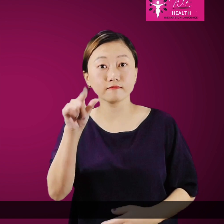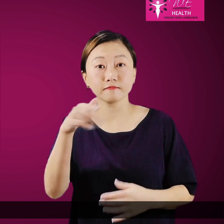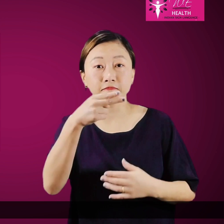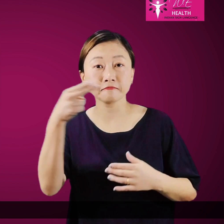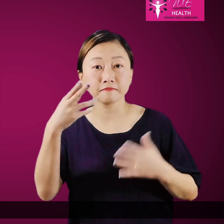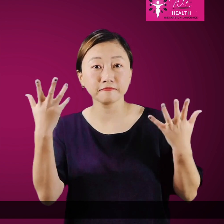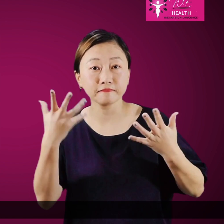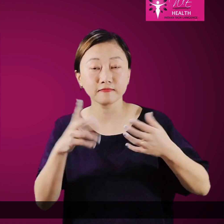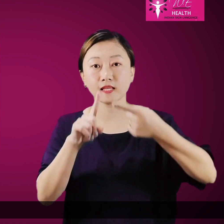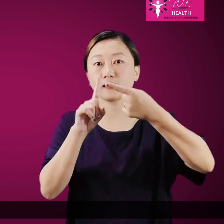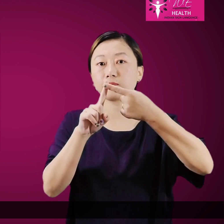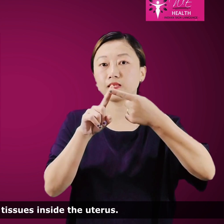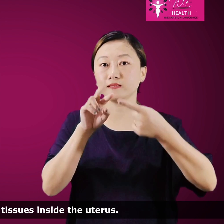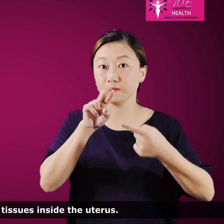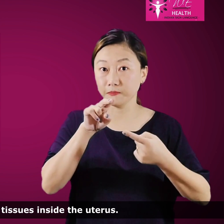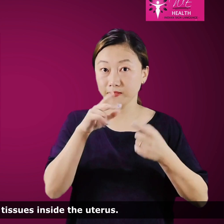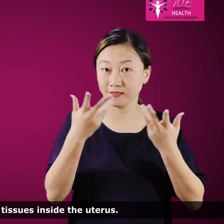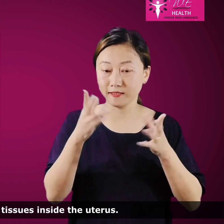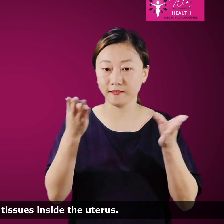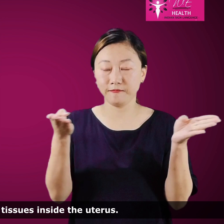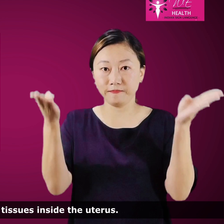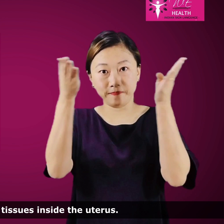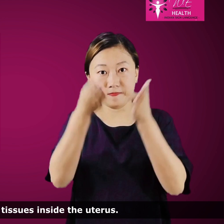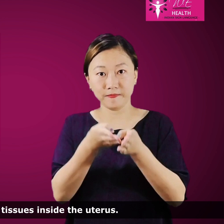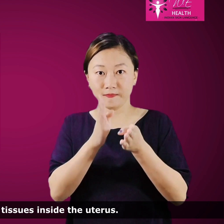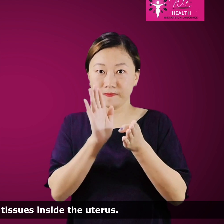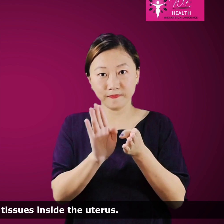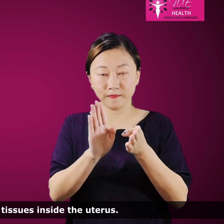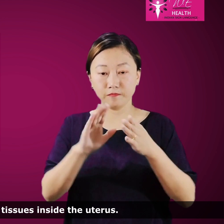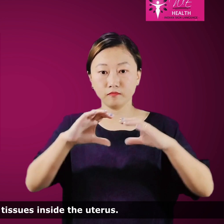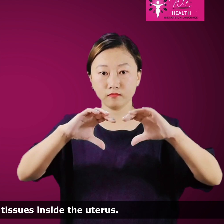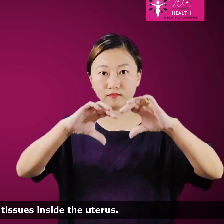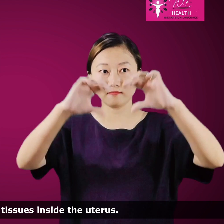2nd, Endometriosis There are a certain type of tissues inside the uterus.